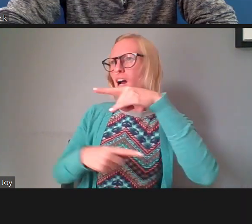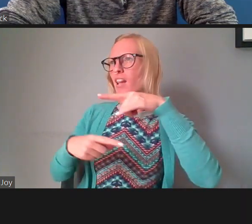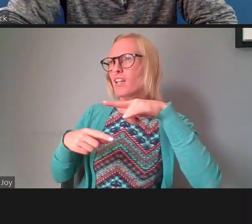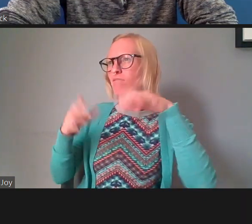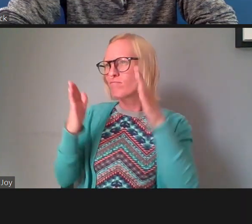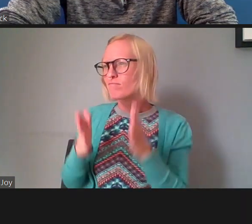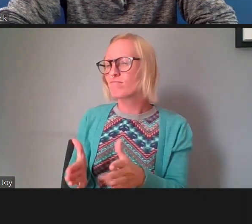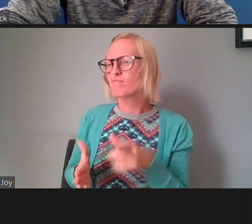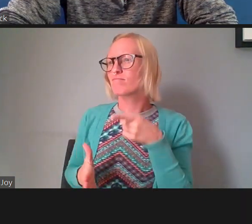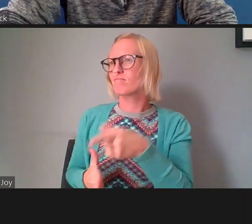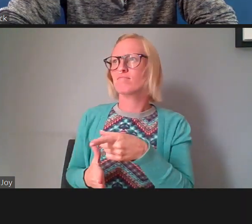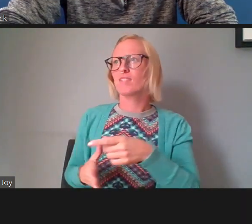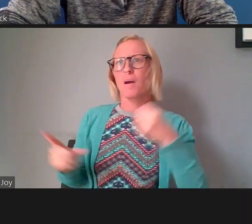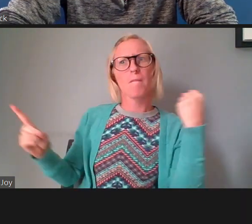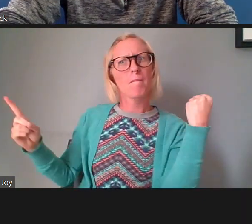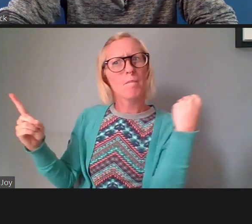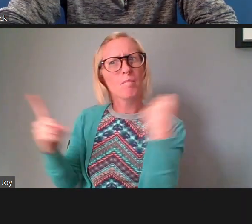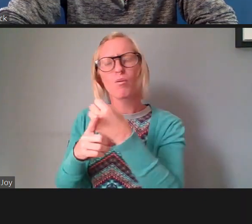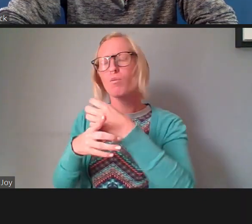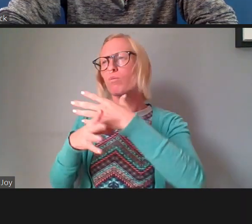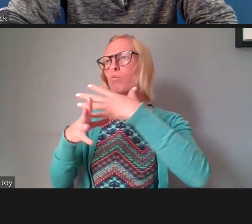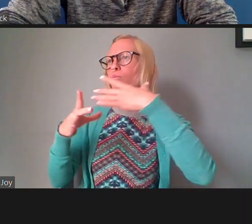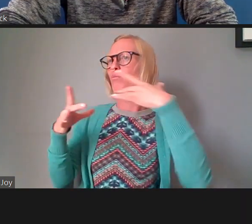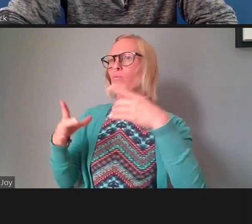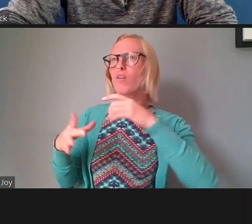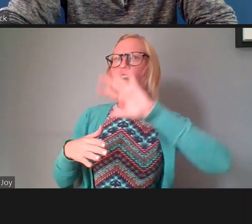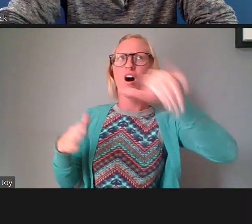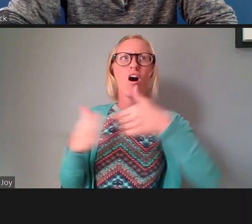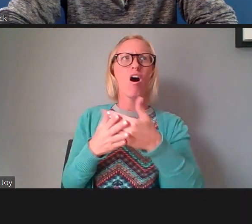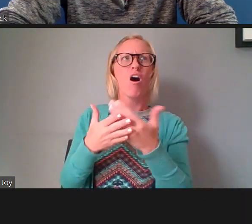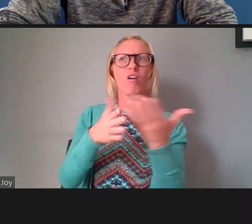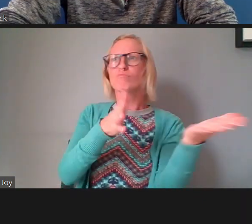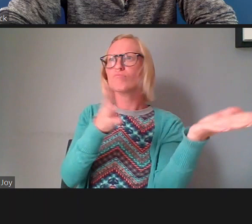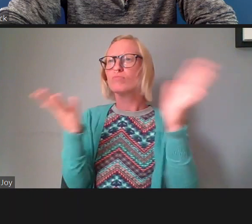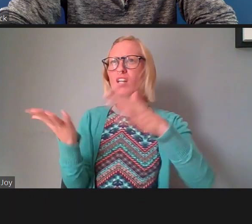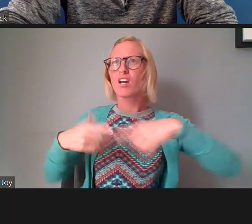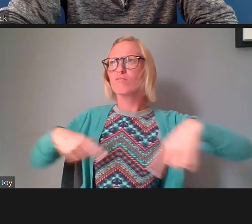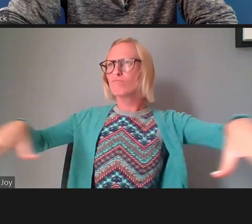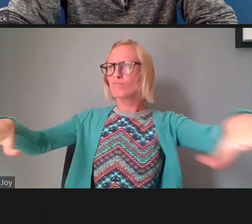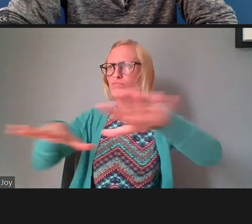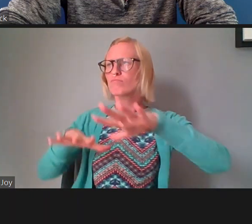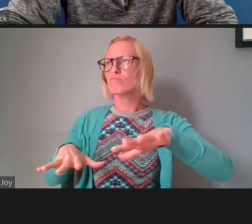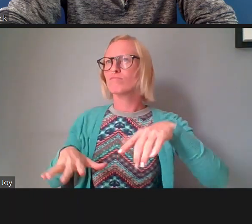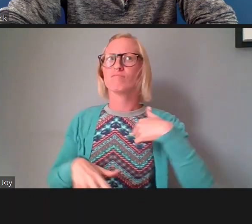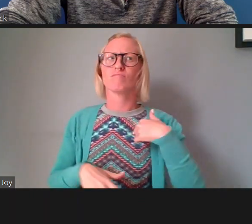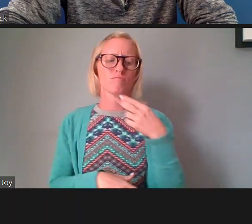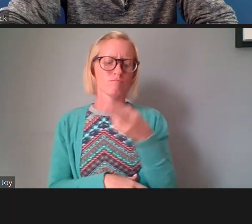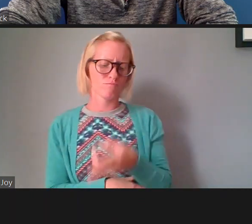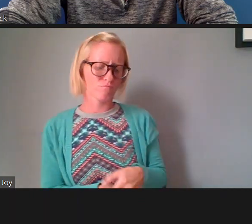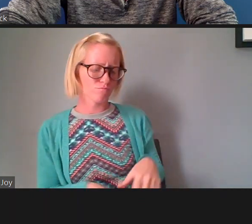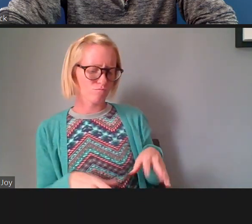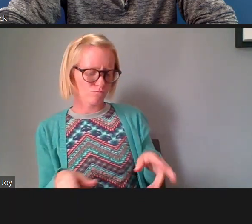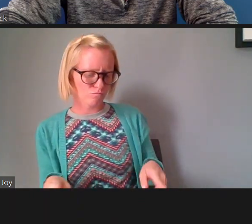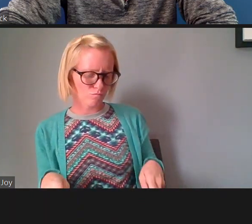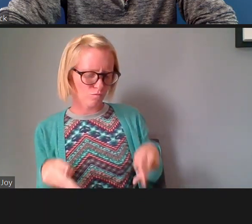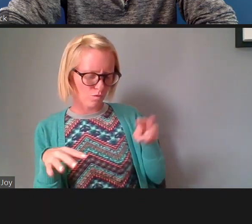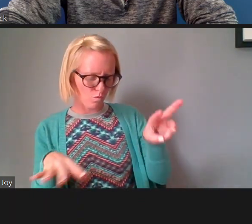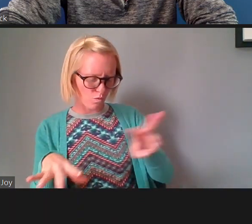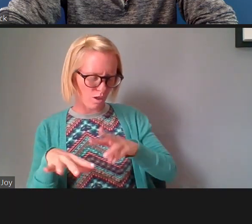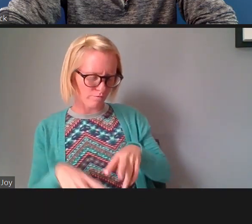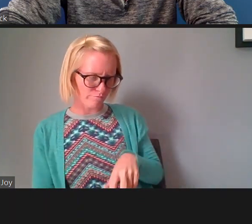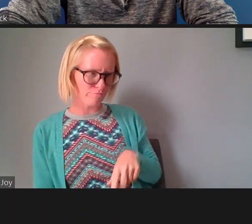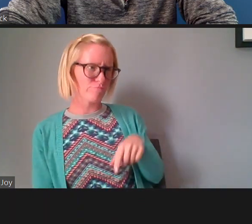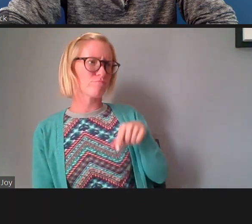bomb? They're all dead. Ralph pulled himself out of the water, stood facing Piggy, and considered this unusual